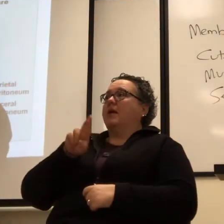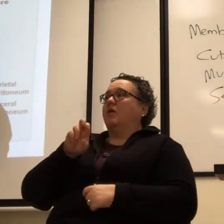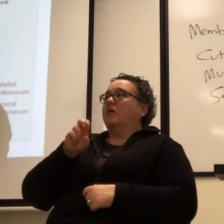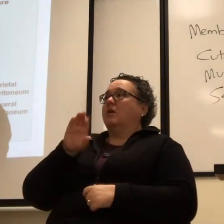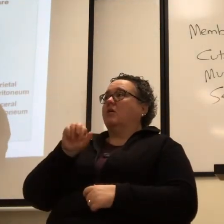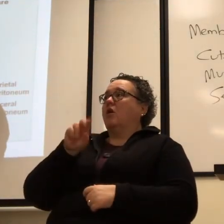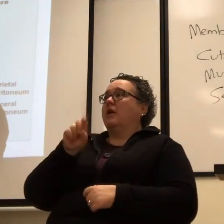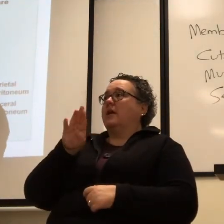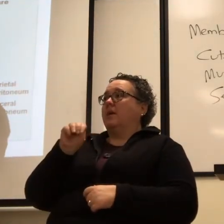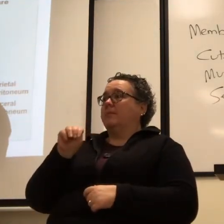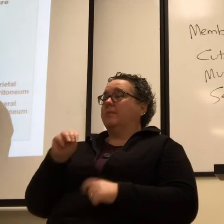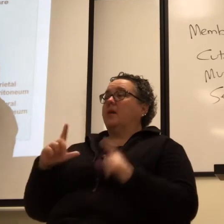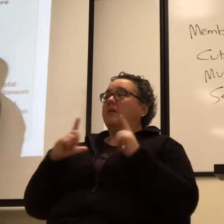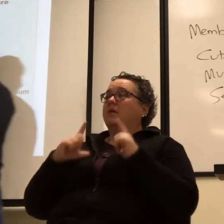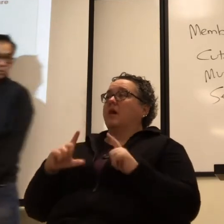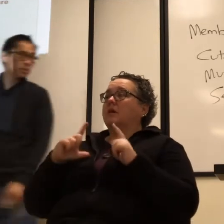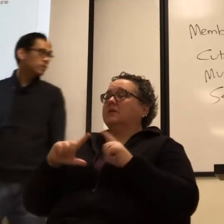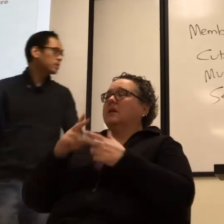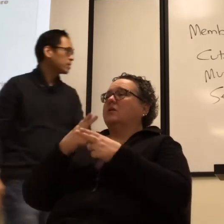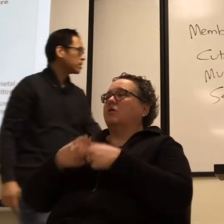the lungs, it's called the pleura.